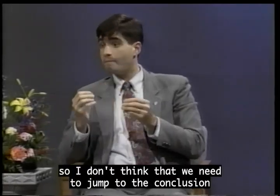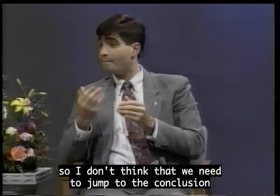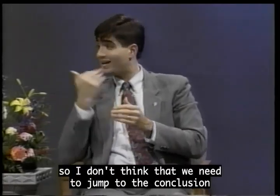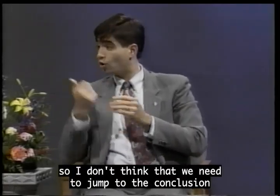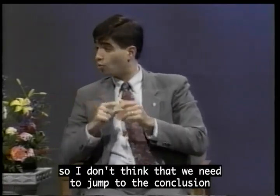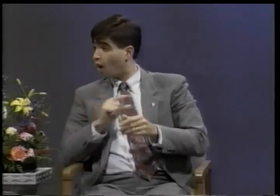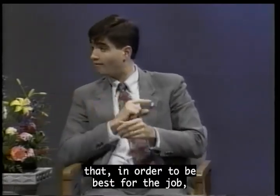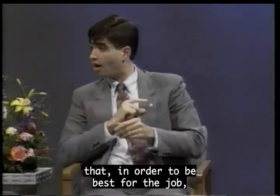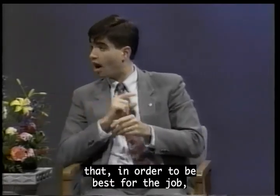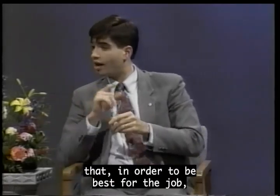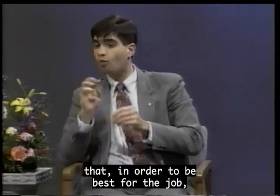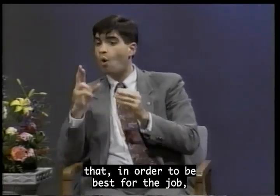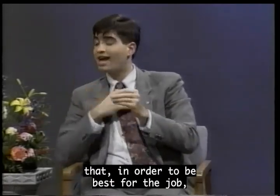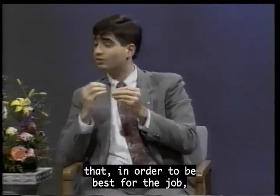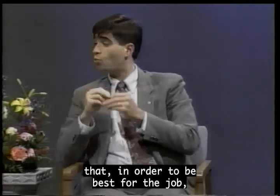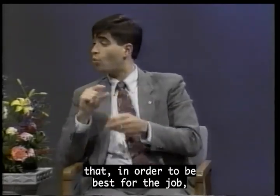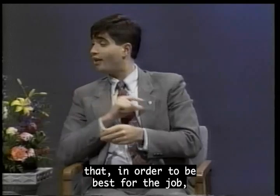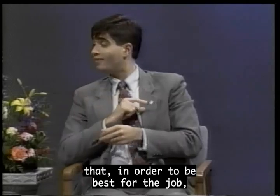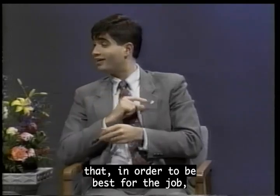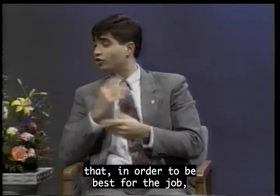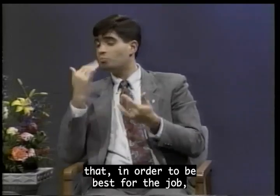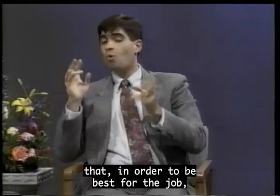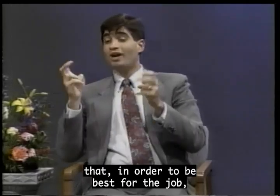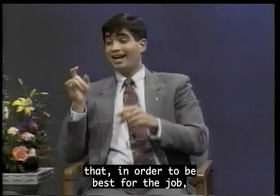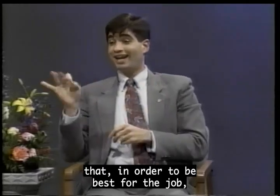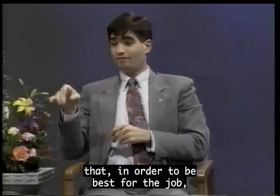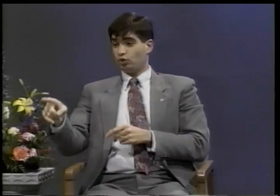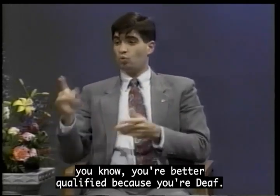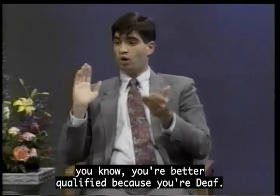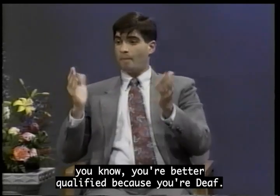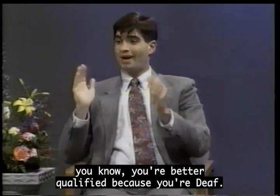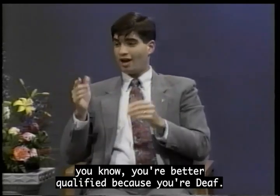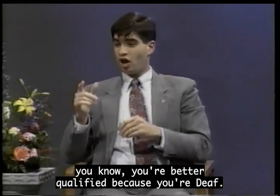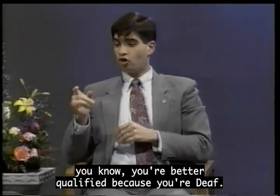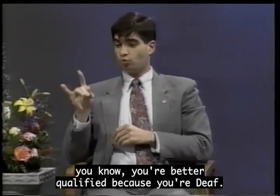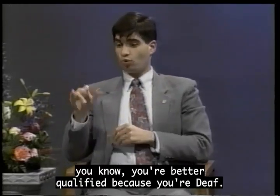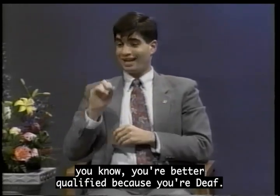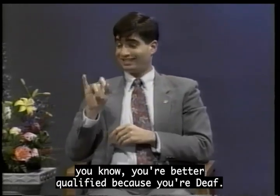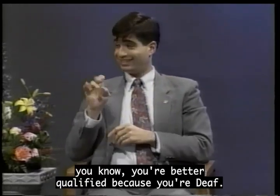for the job, you're better qualified because you're deaf. The question is whether or not